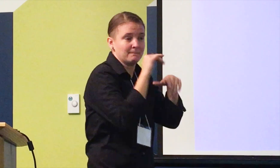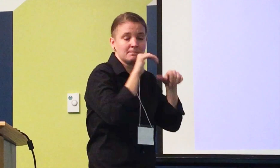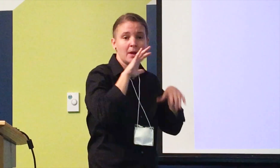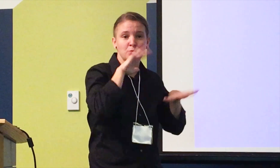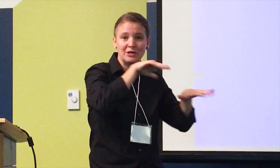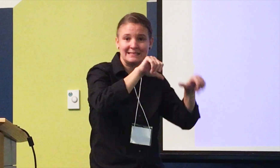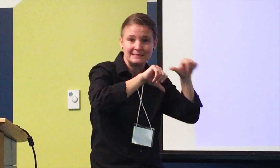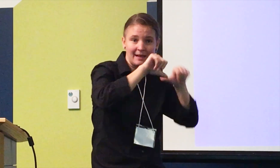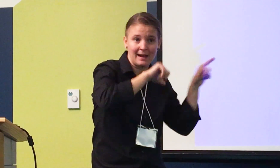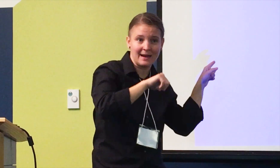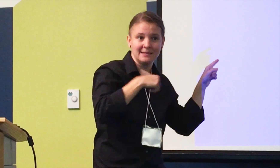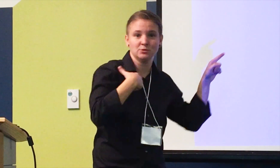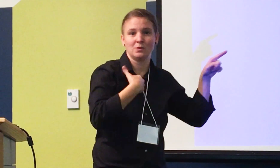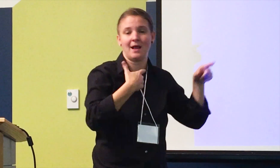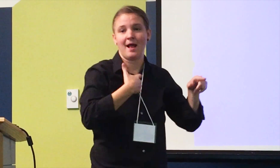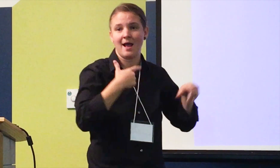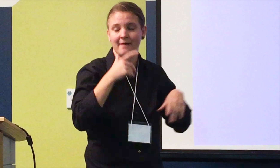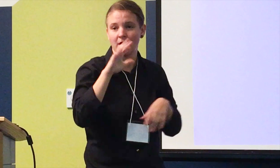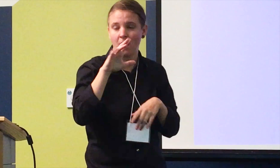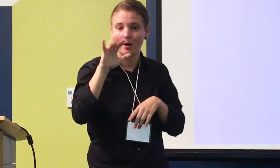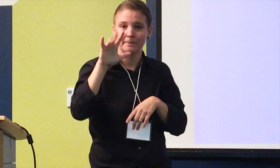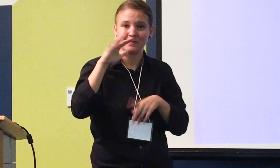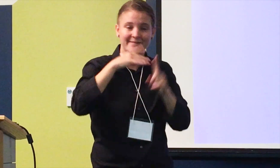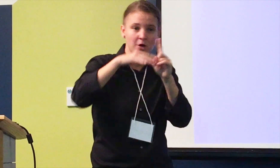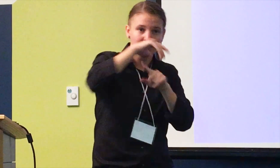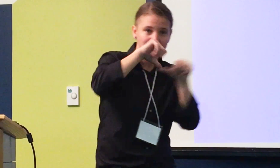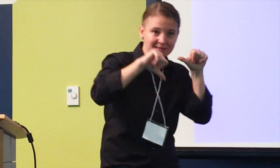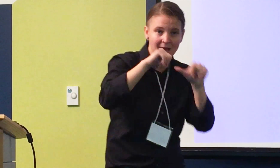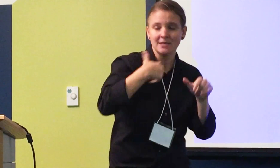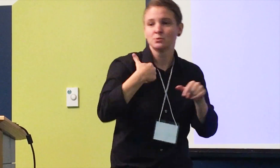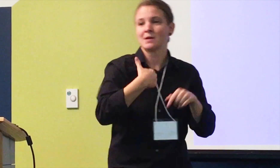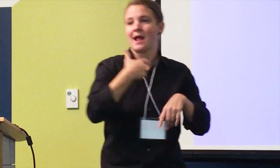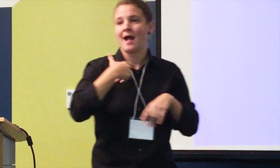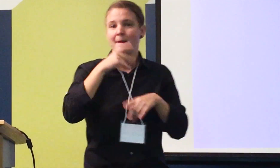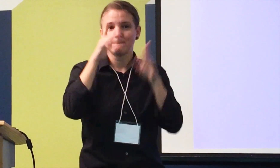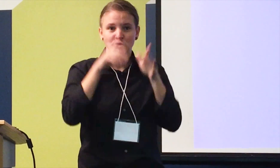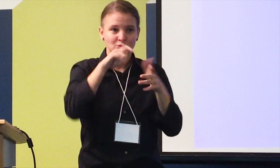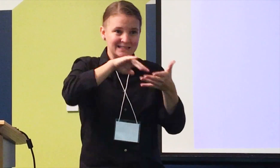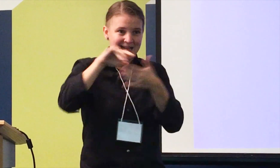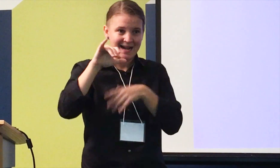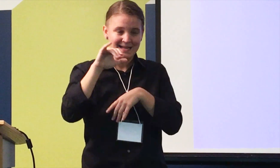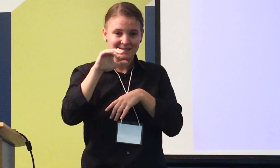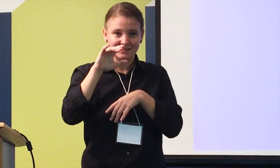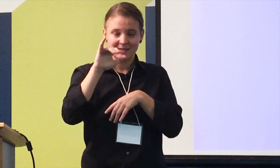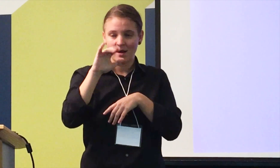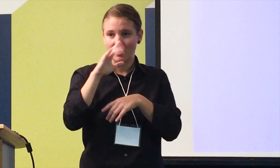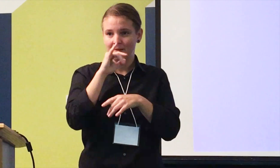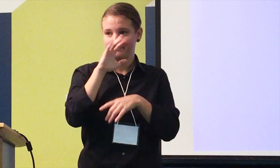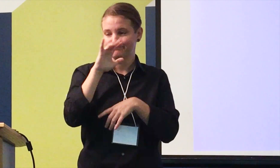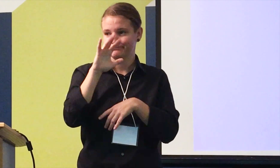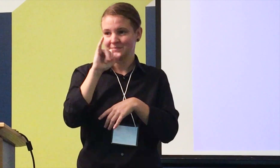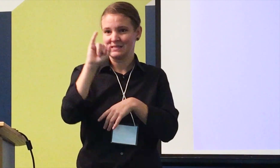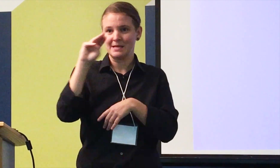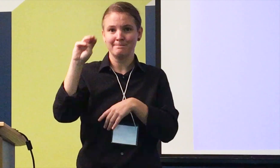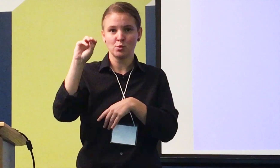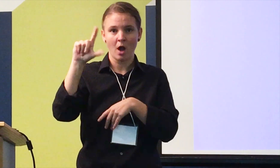So if you wanted to help us develop, let's say, a quantum materials module, we could certainly use your expertise. We have a